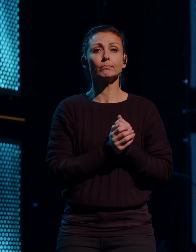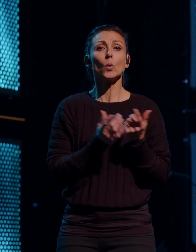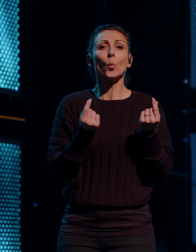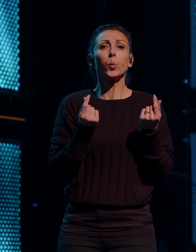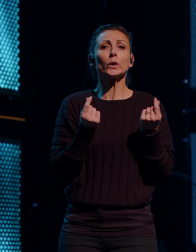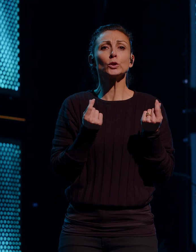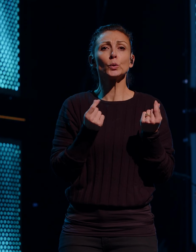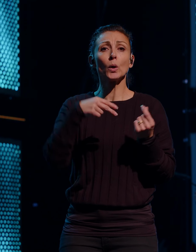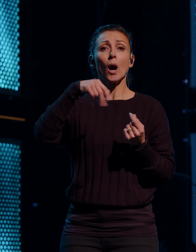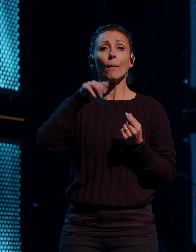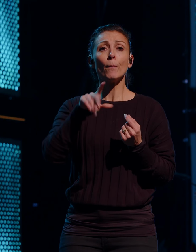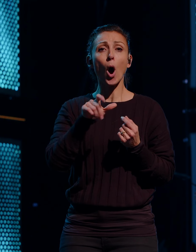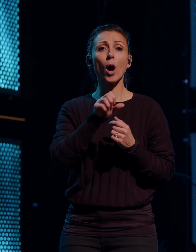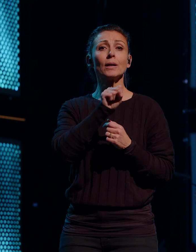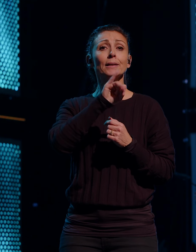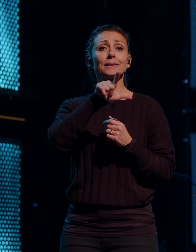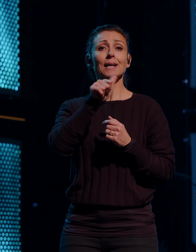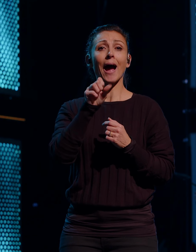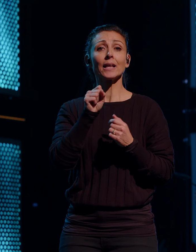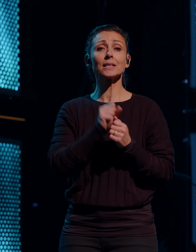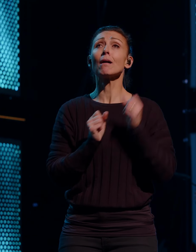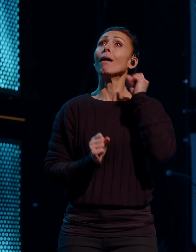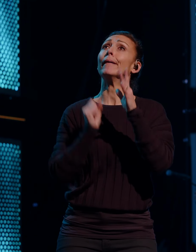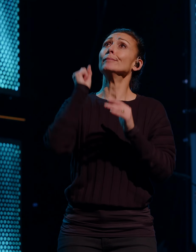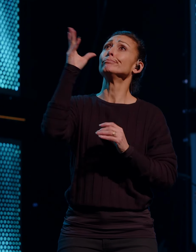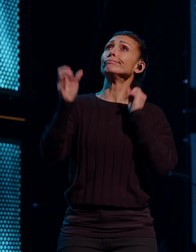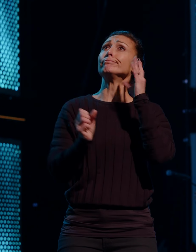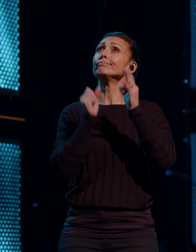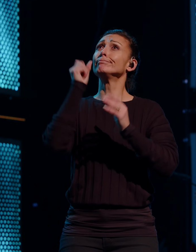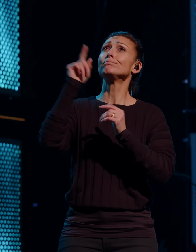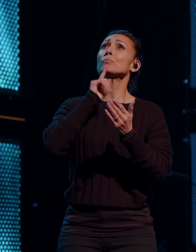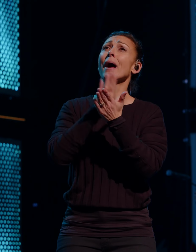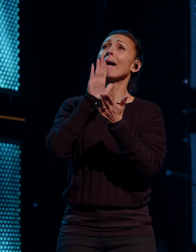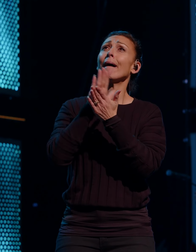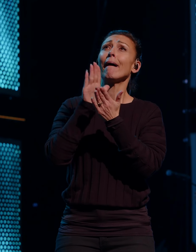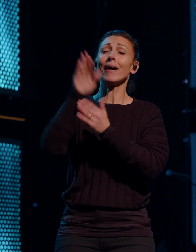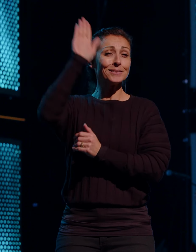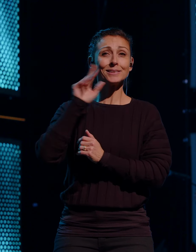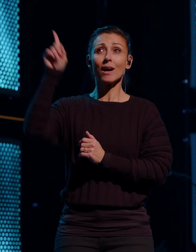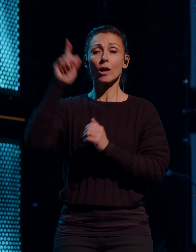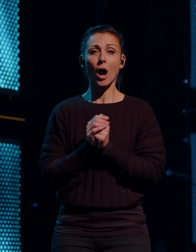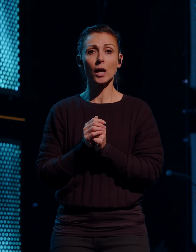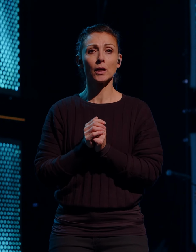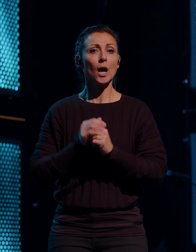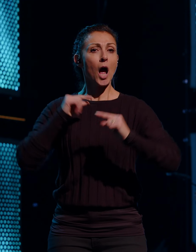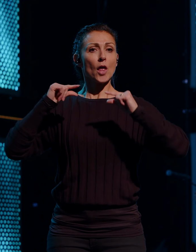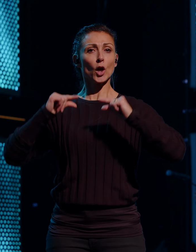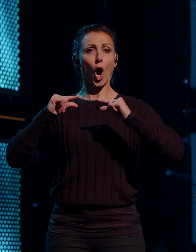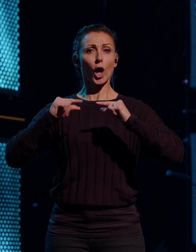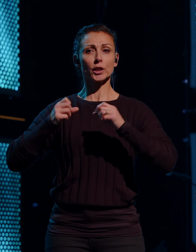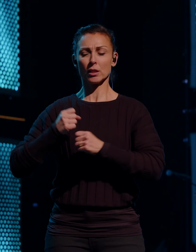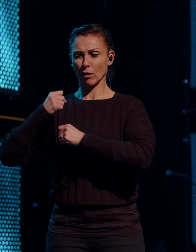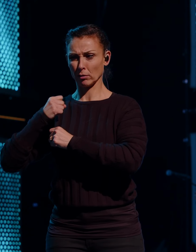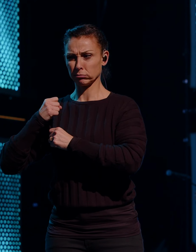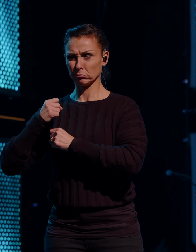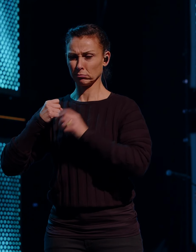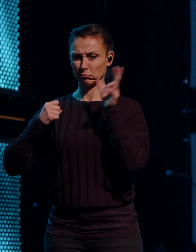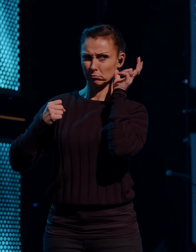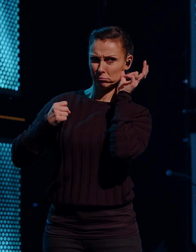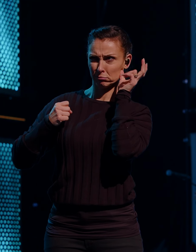God. "And the prisoners were listening to them." Like, what are these guys doing? "And suddenly there was a great earthquake. So